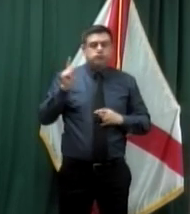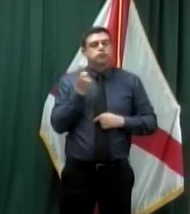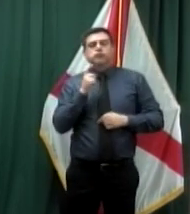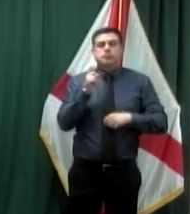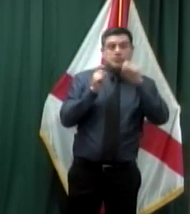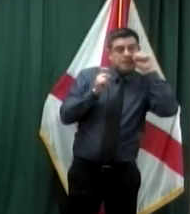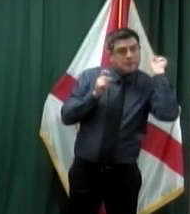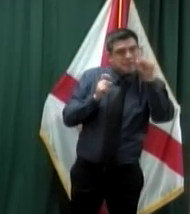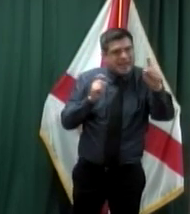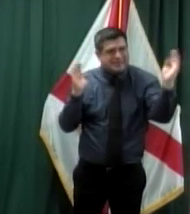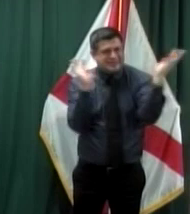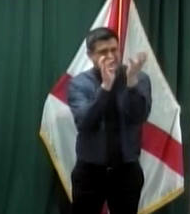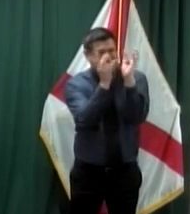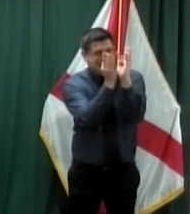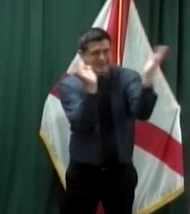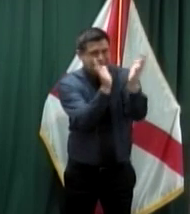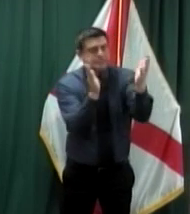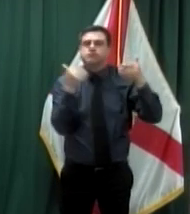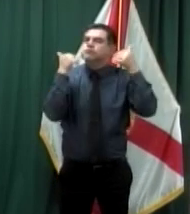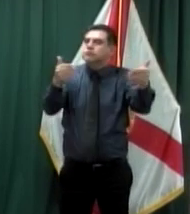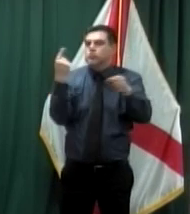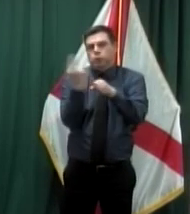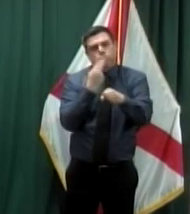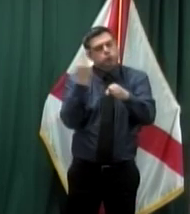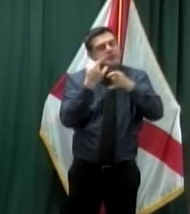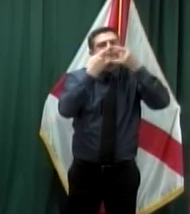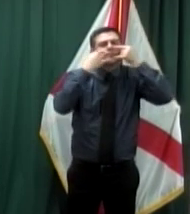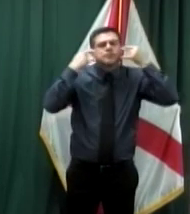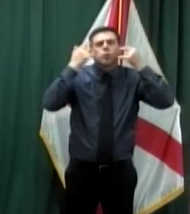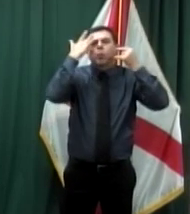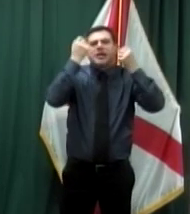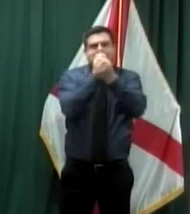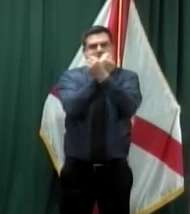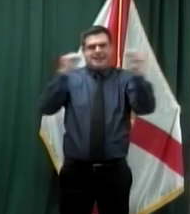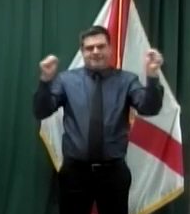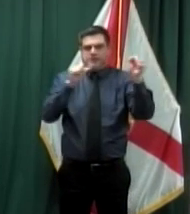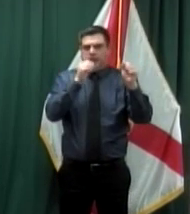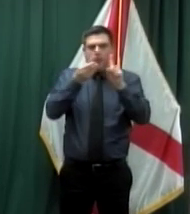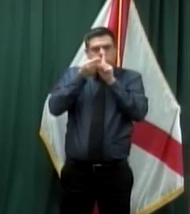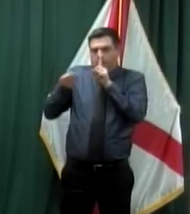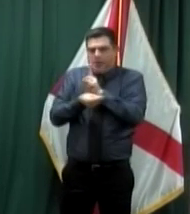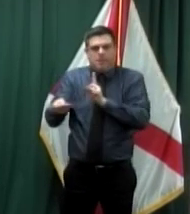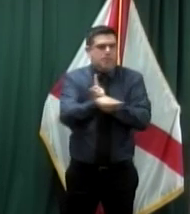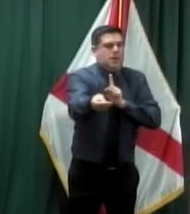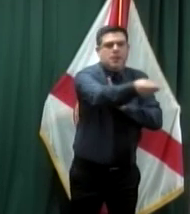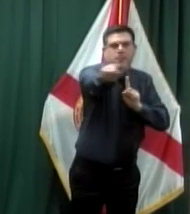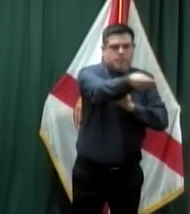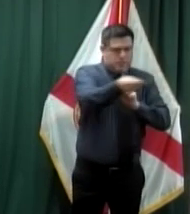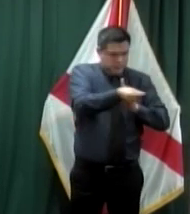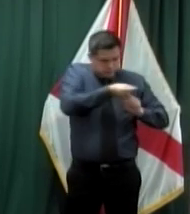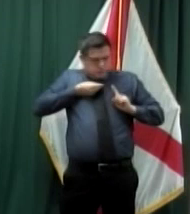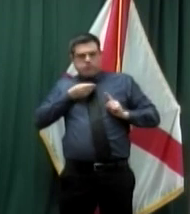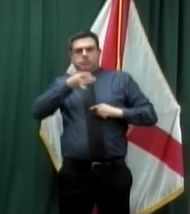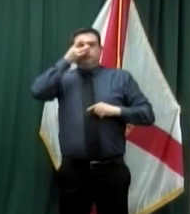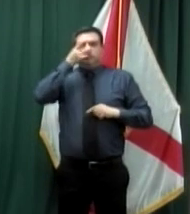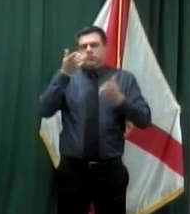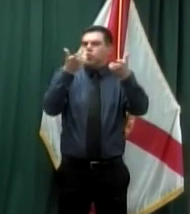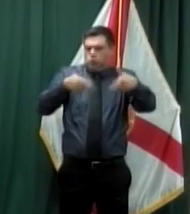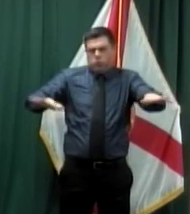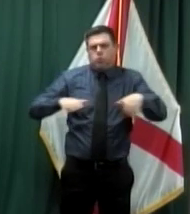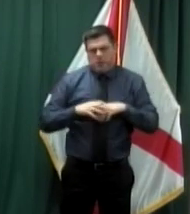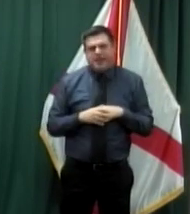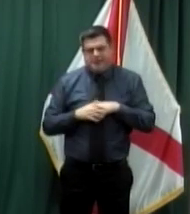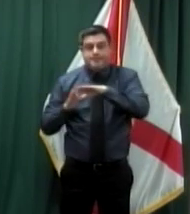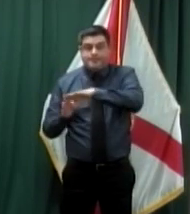to protect those around you, the cloth mask to protect those around you. So as far as monitoring, you know, in total to date, we